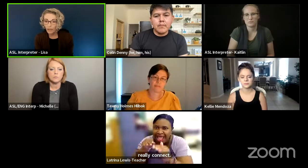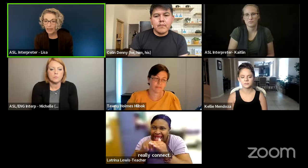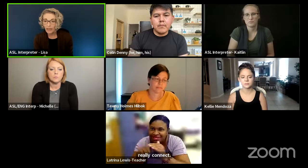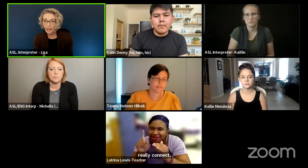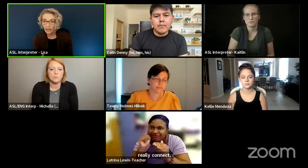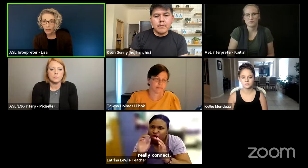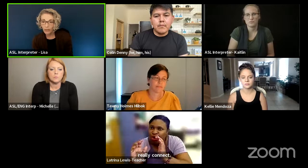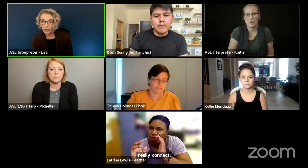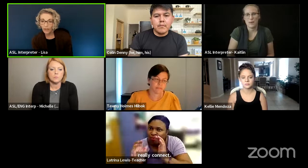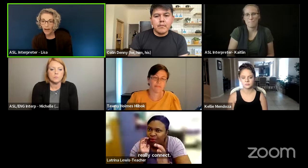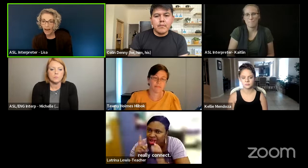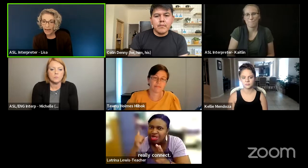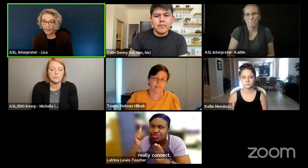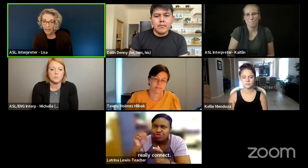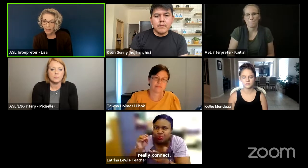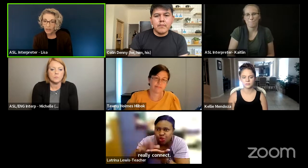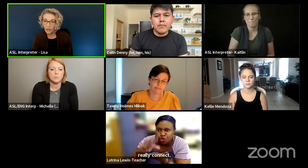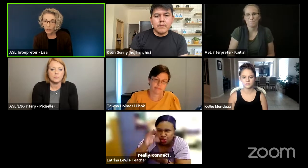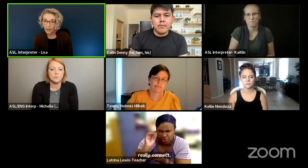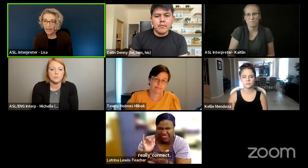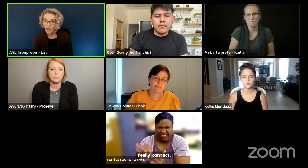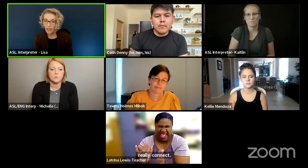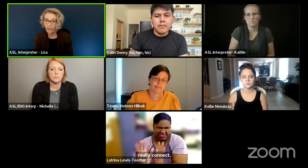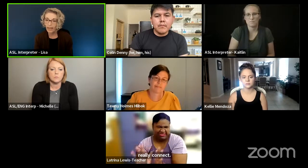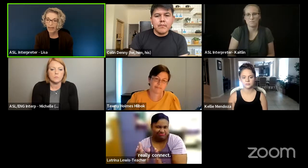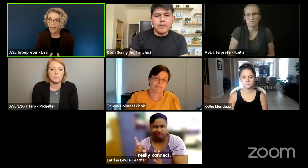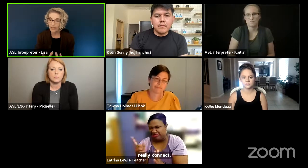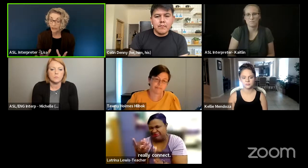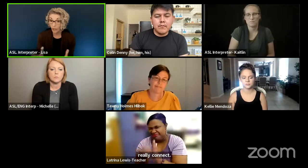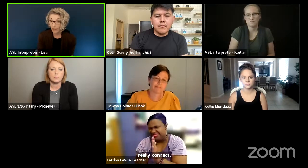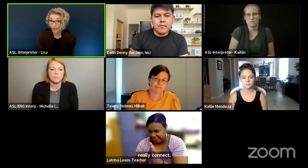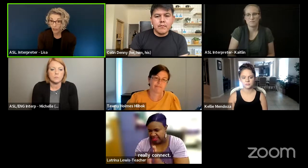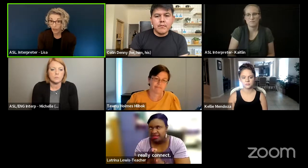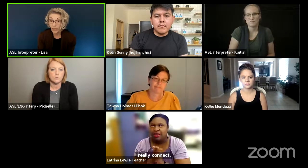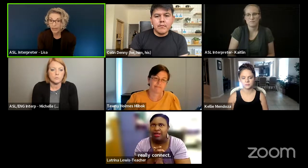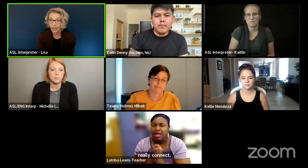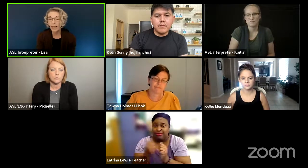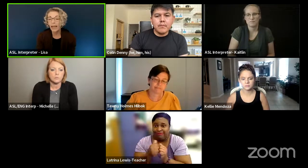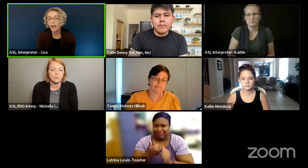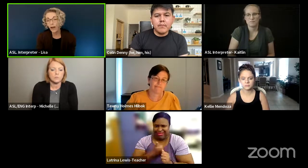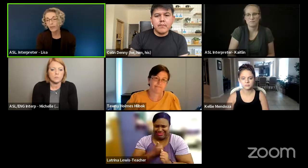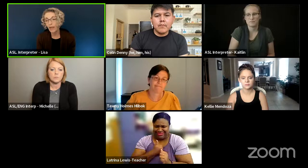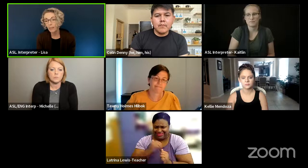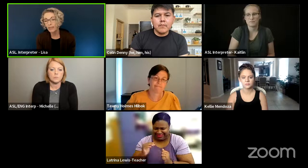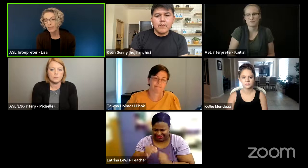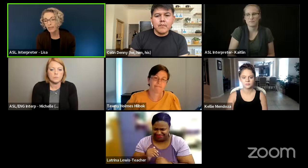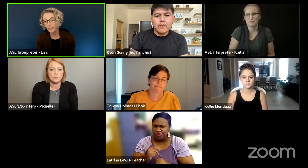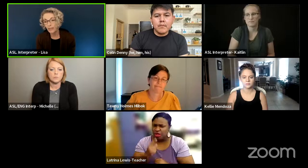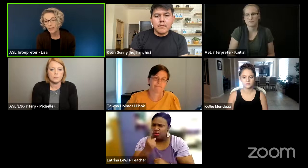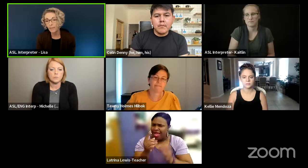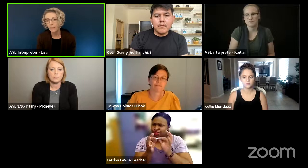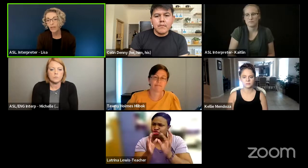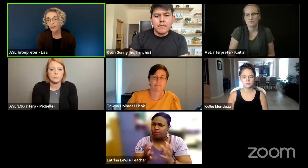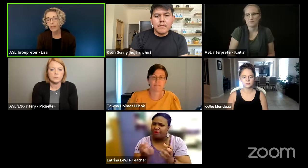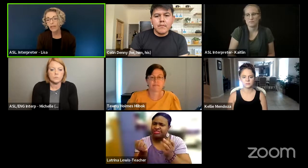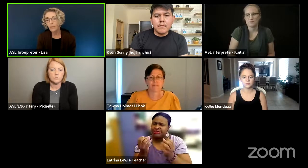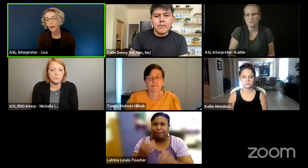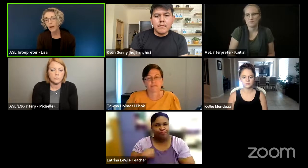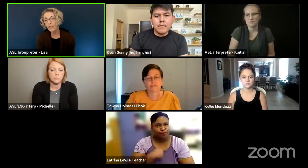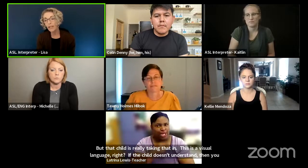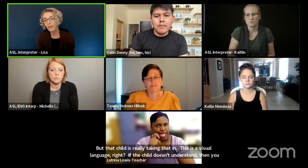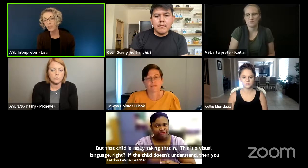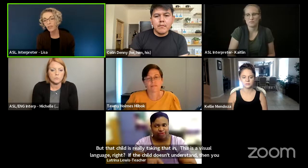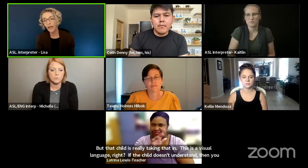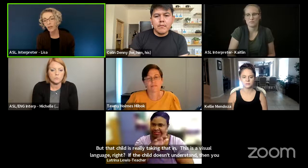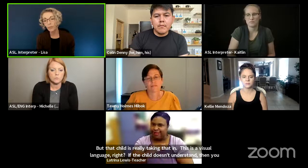I'm looking at the interpreter for access to communication and learning, and often that piece is missing. When I think